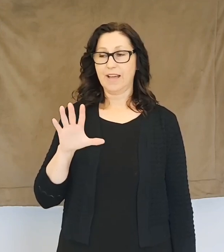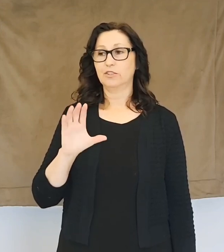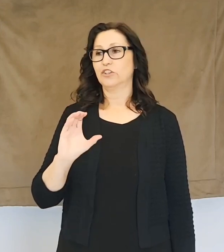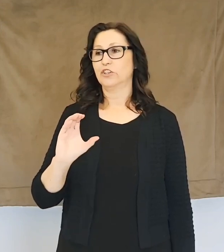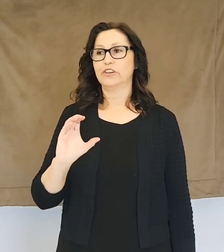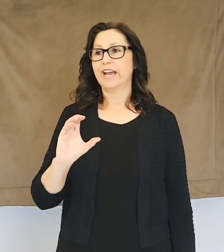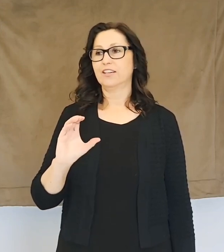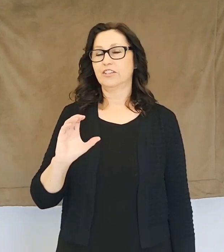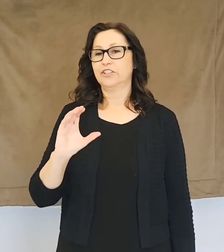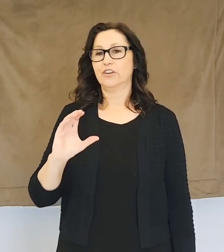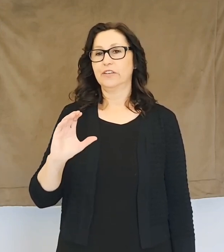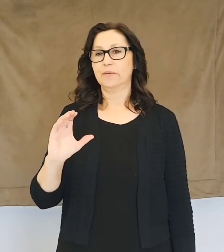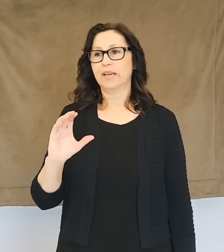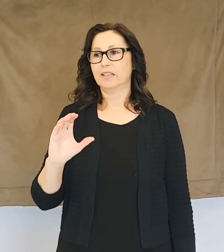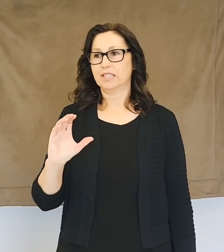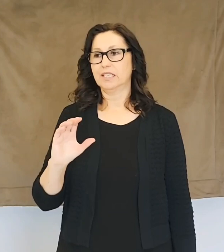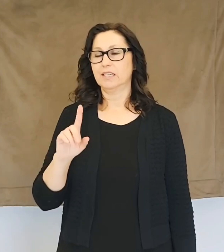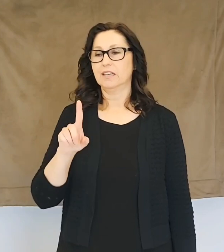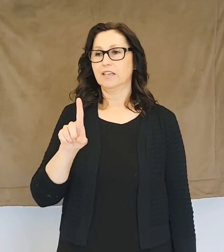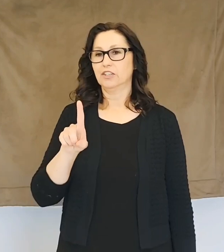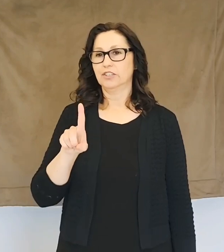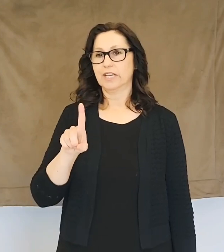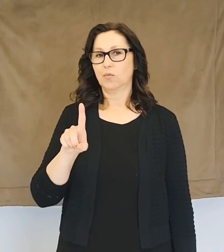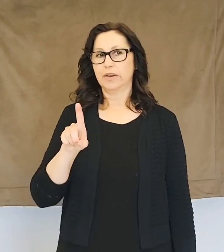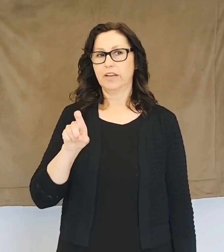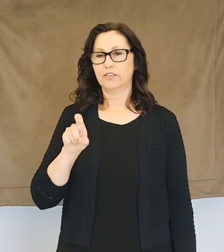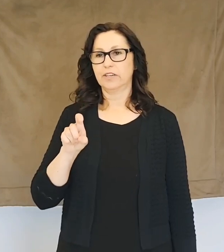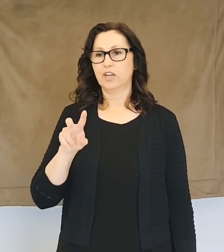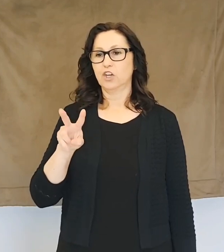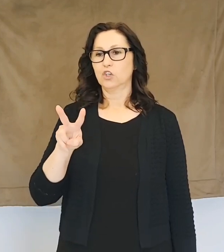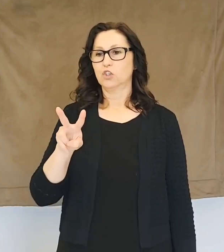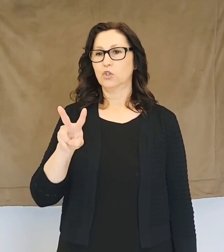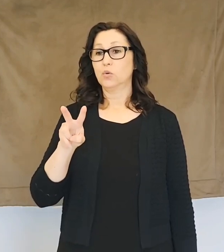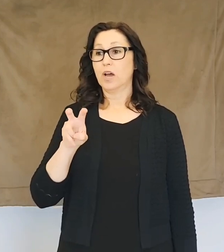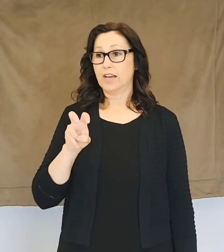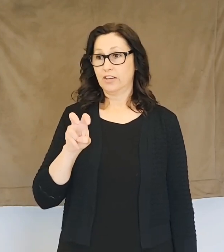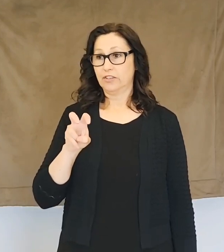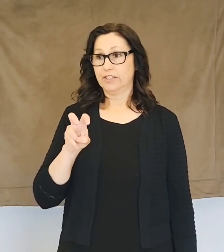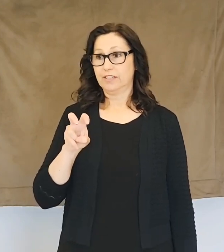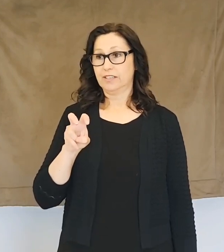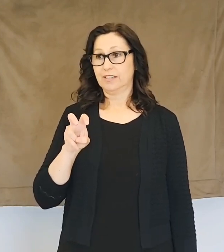145. So you don't even make the C. You just say 100, 200,